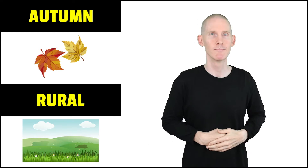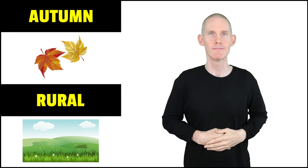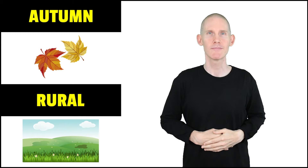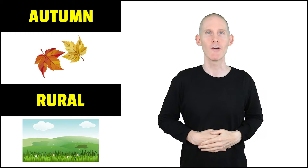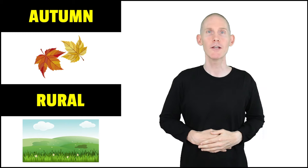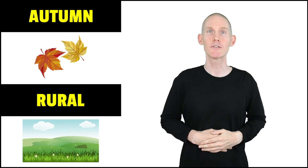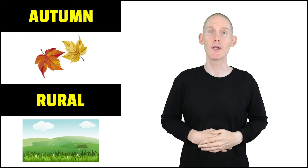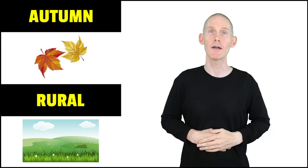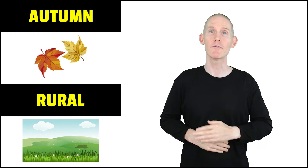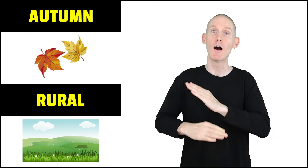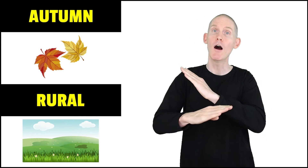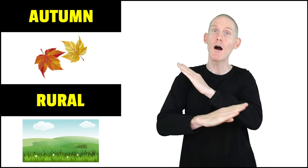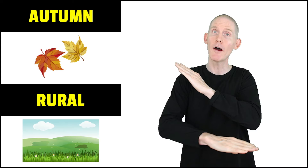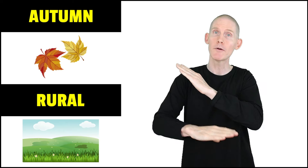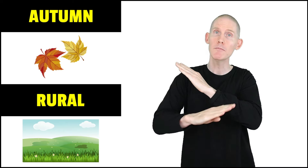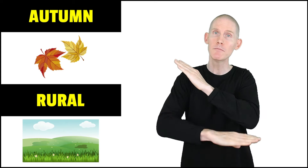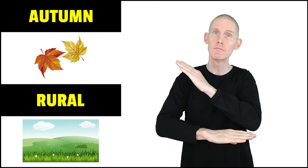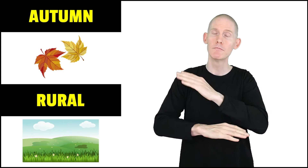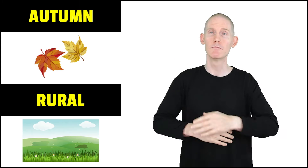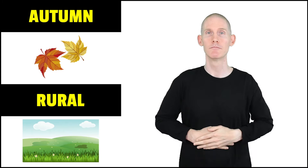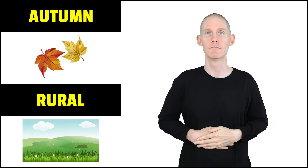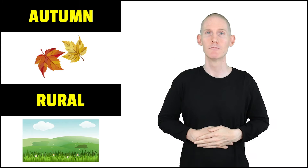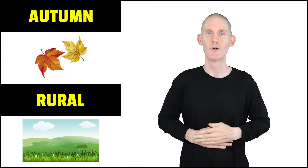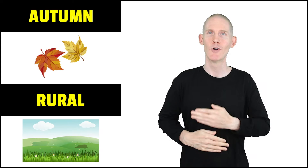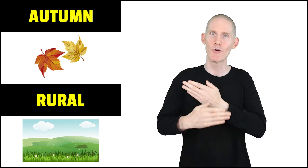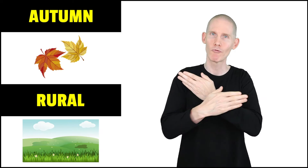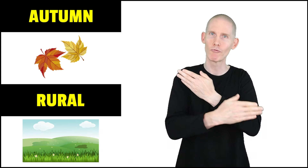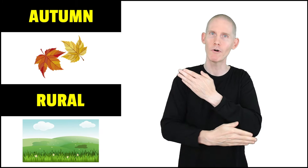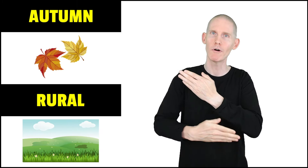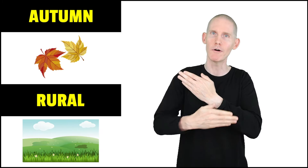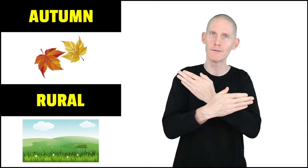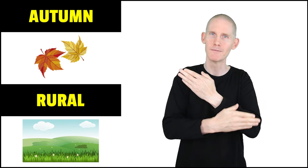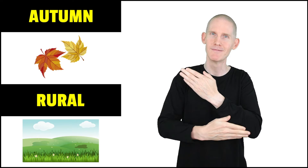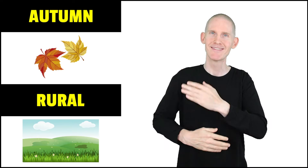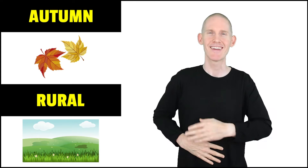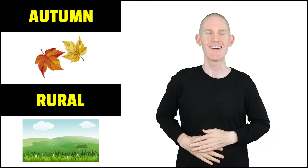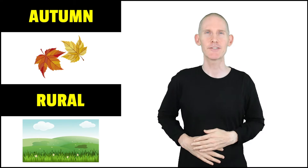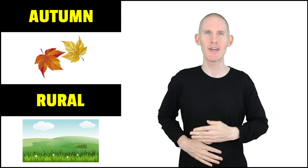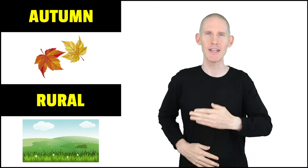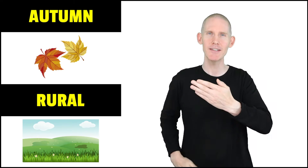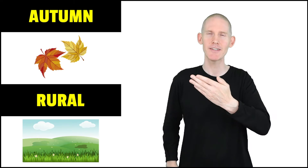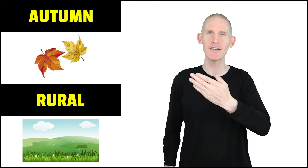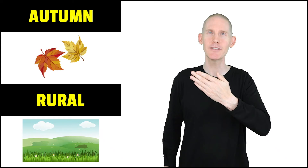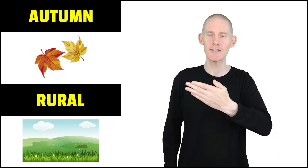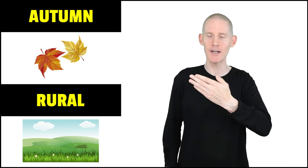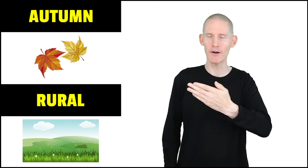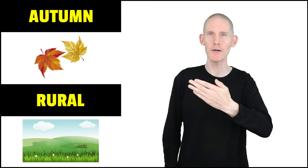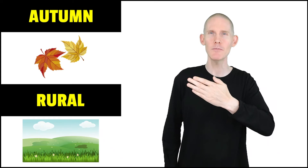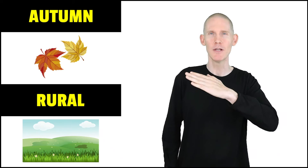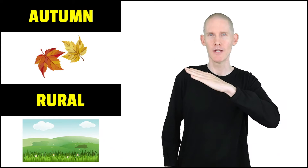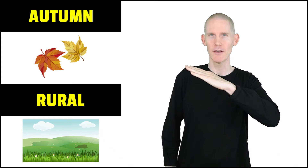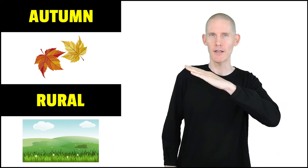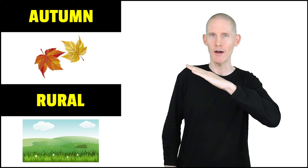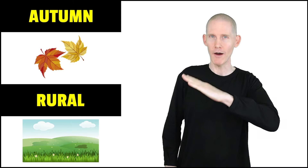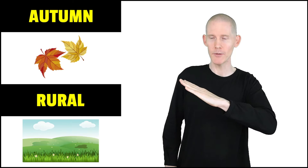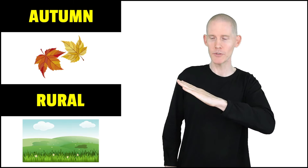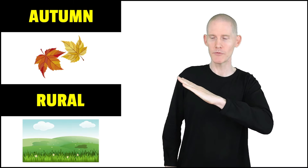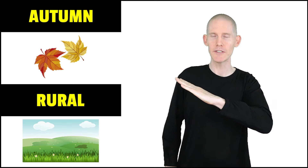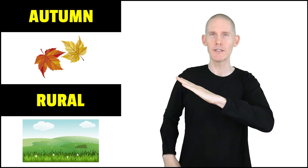All right, so we have autumn, rural. All right, so that inside arm, autumn is facing,